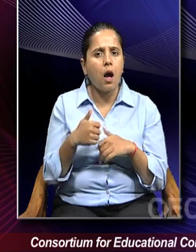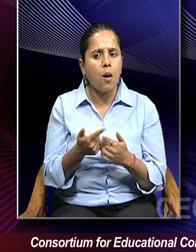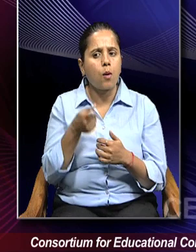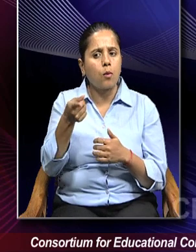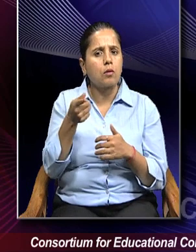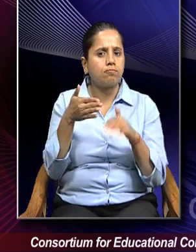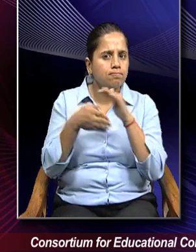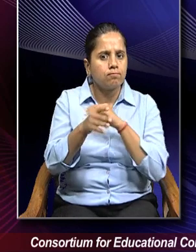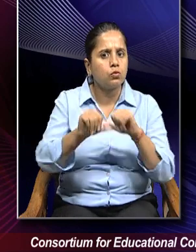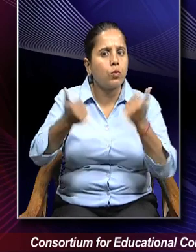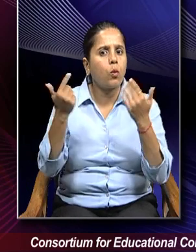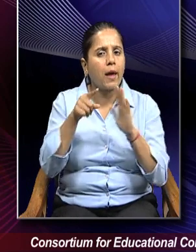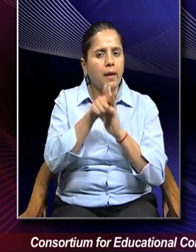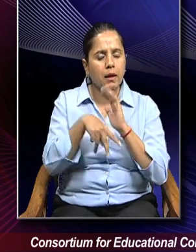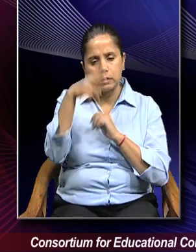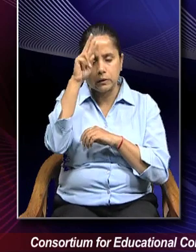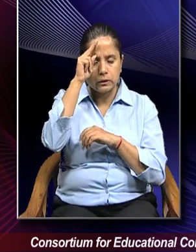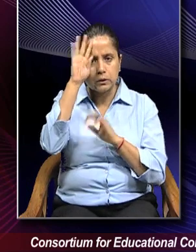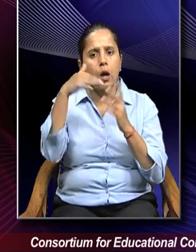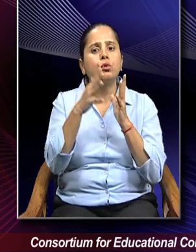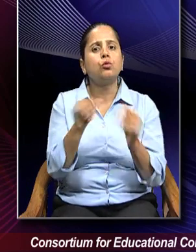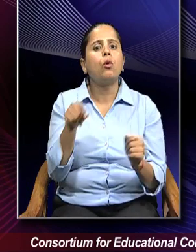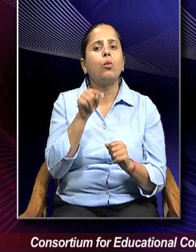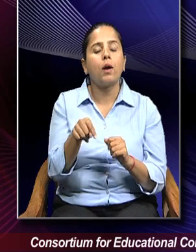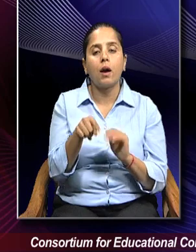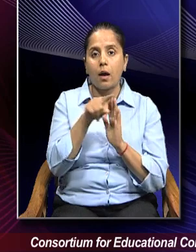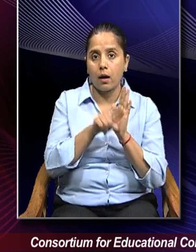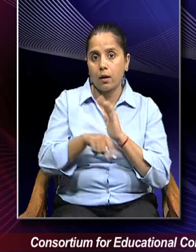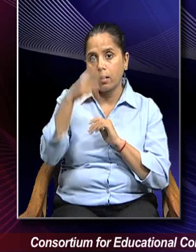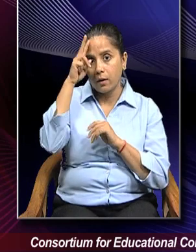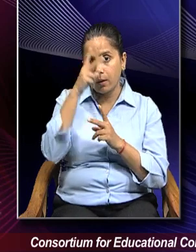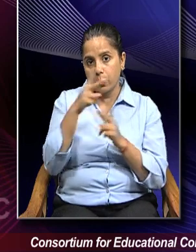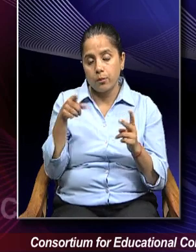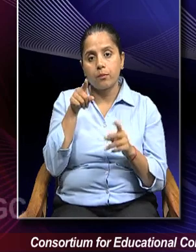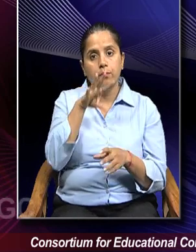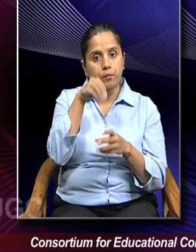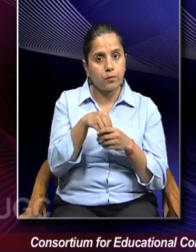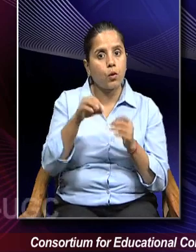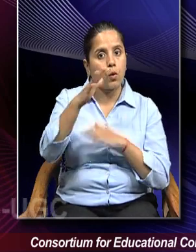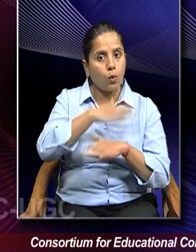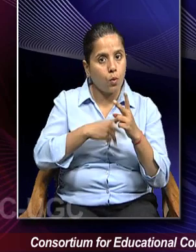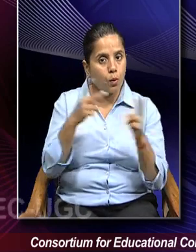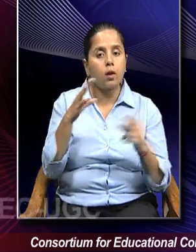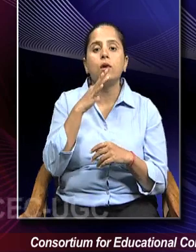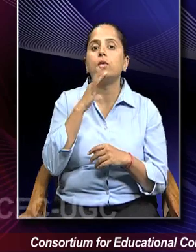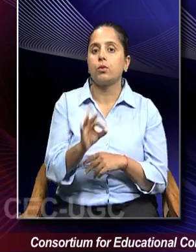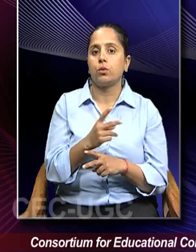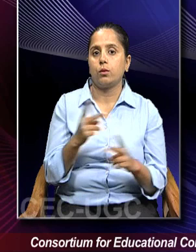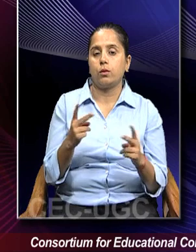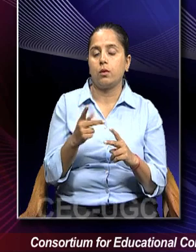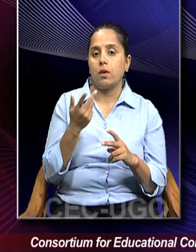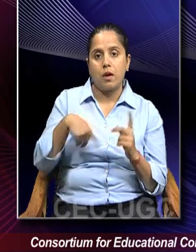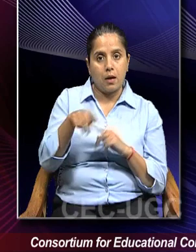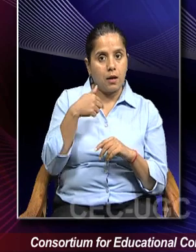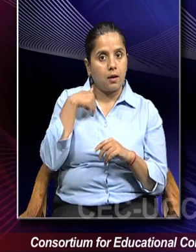this the ethical dilemma. Ethical dilemmas are basically part of organizational reality. When we